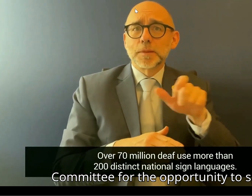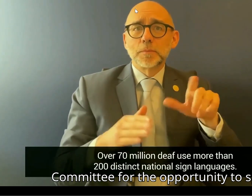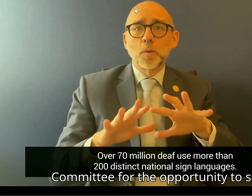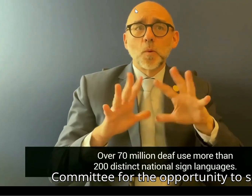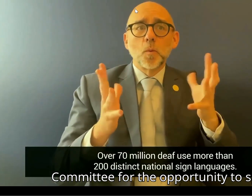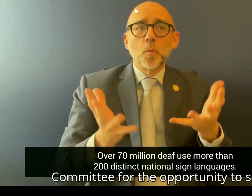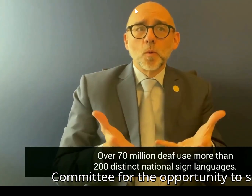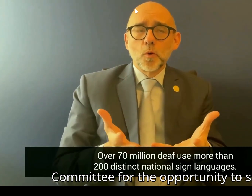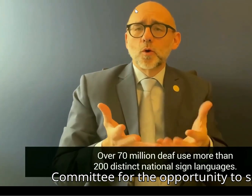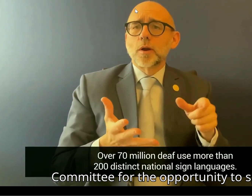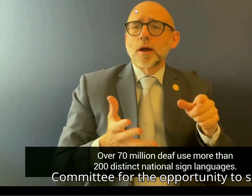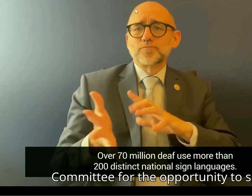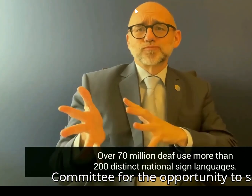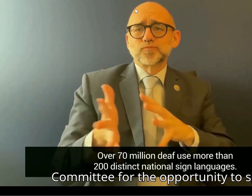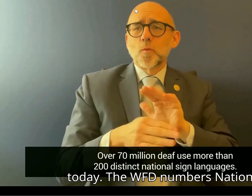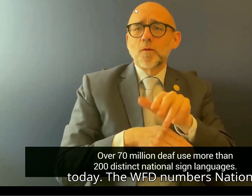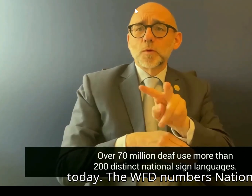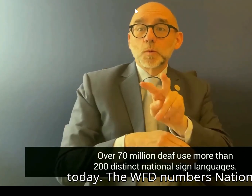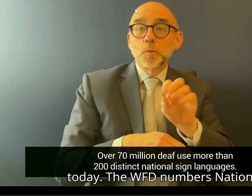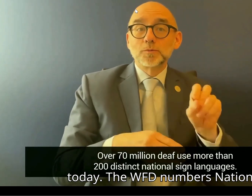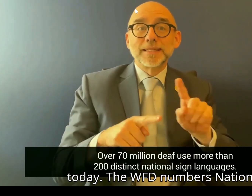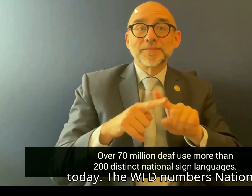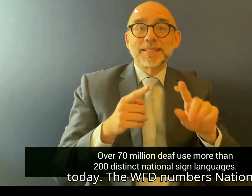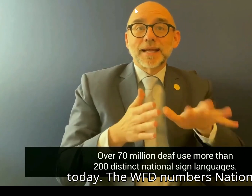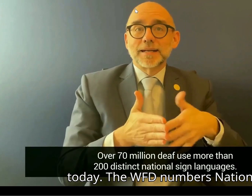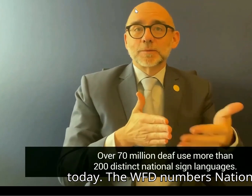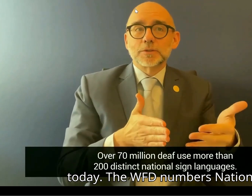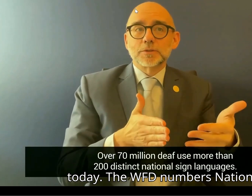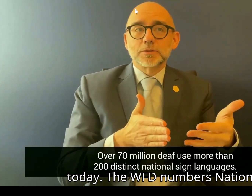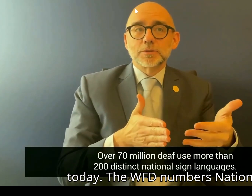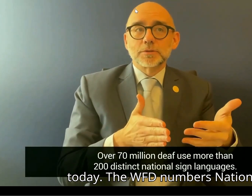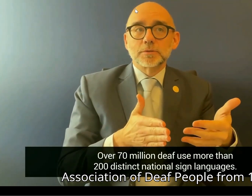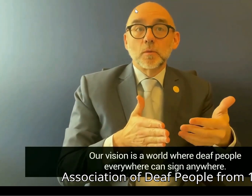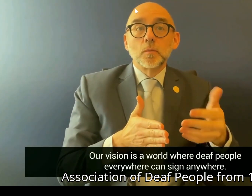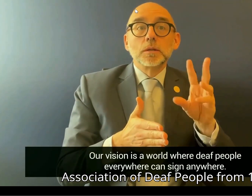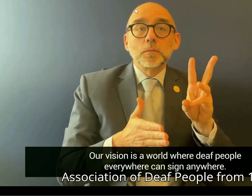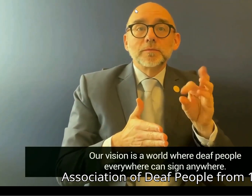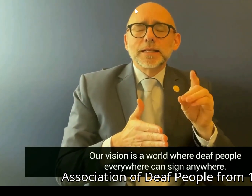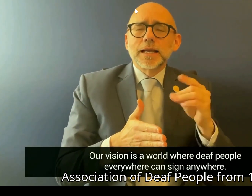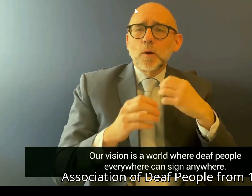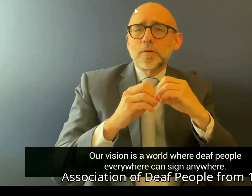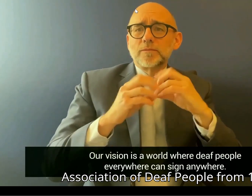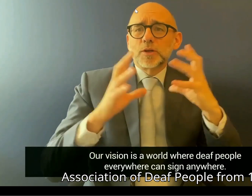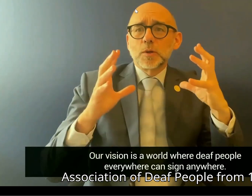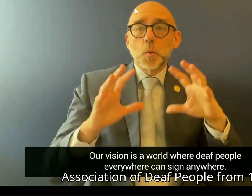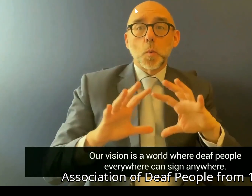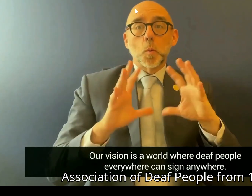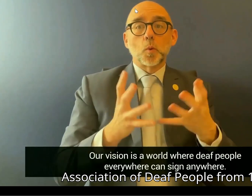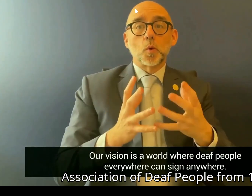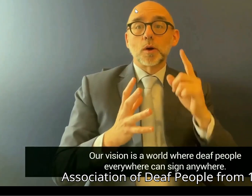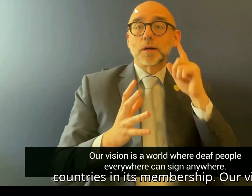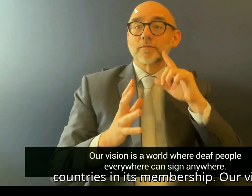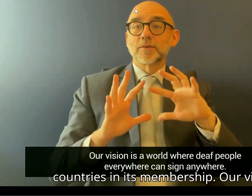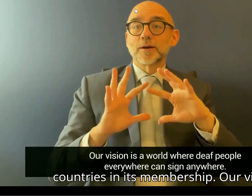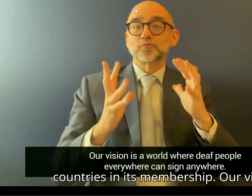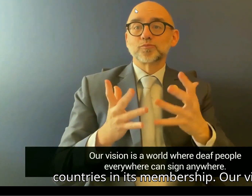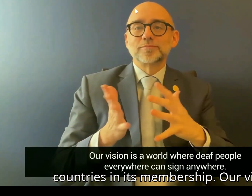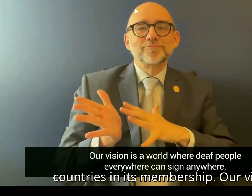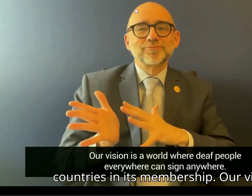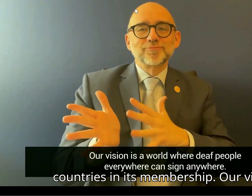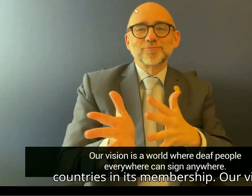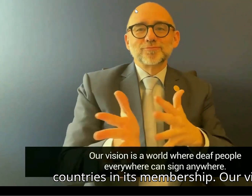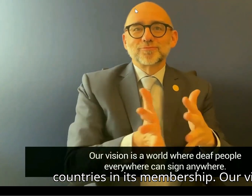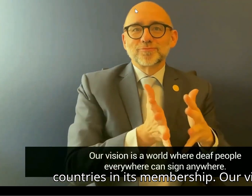CRPD Committee for the opportunity to speak today. The WFD numbers National Association of Deaf People from 137 countries